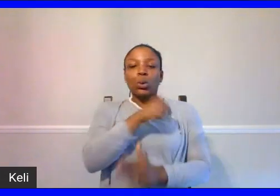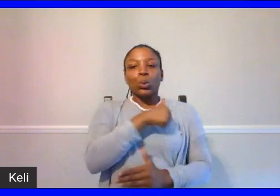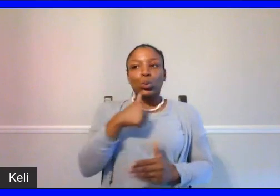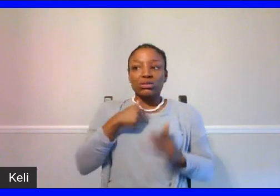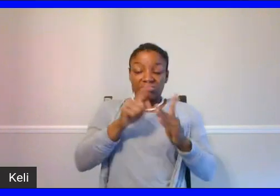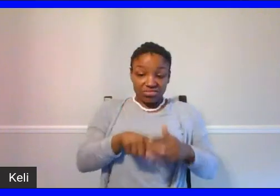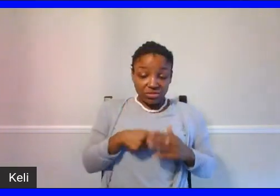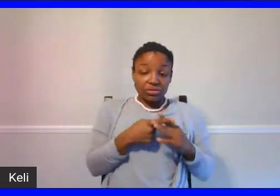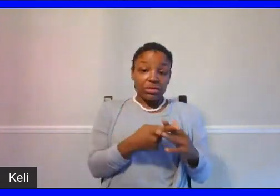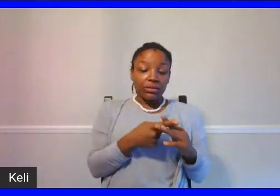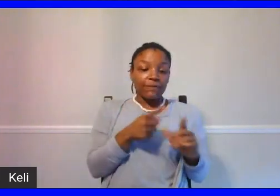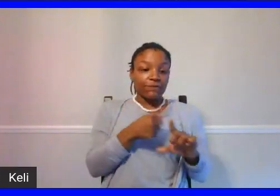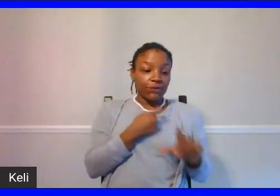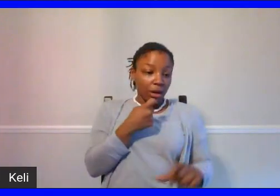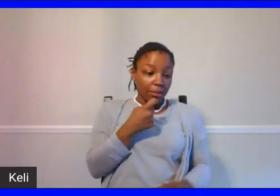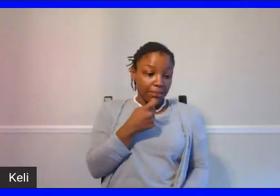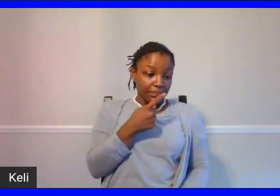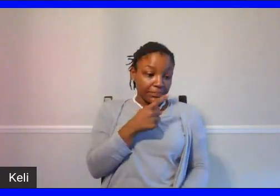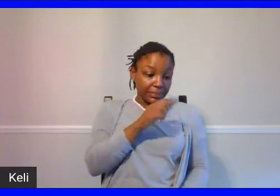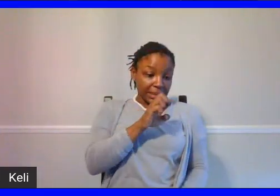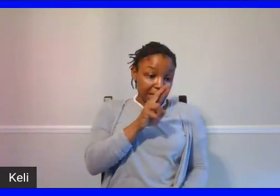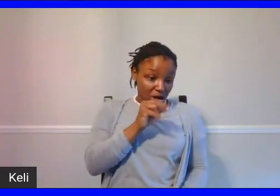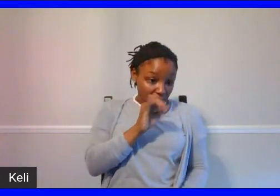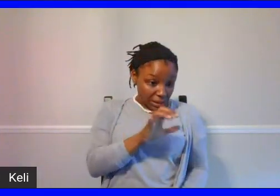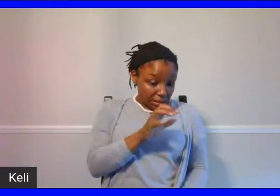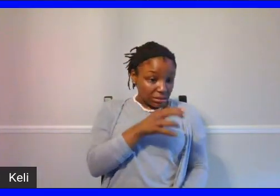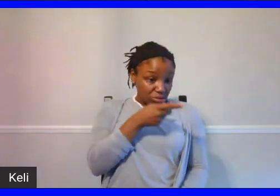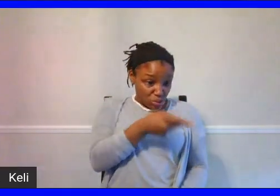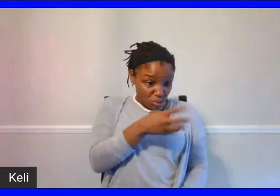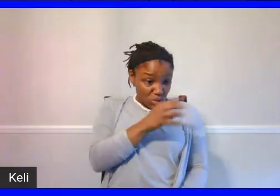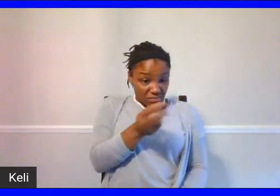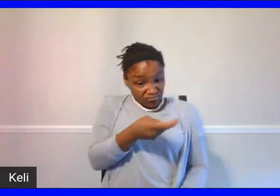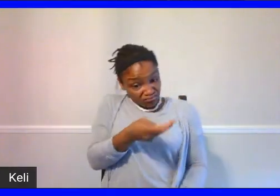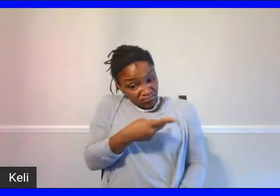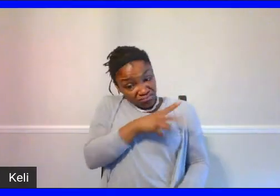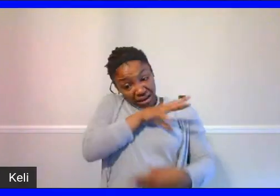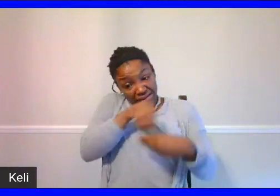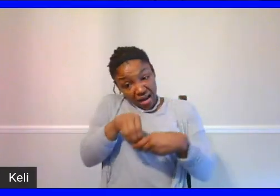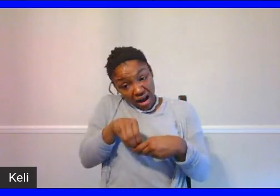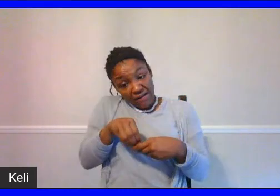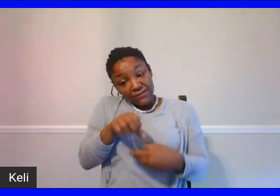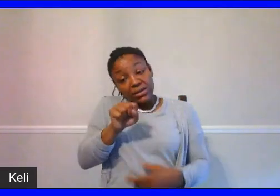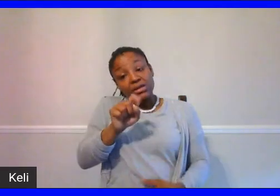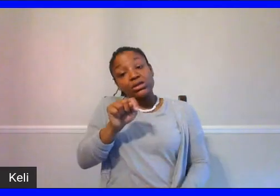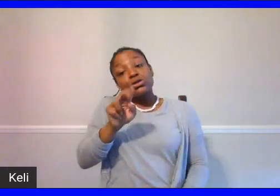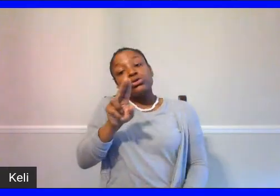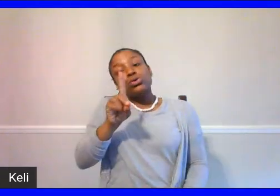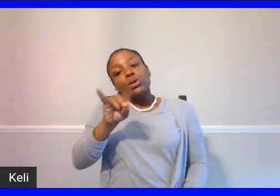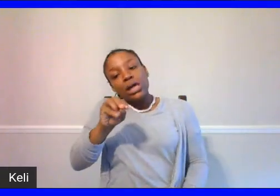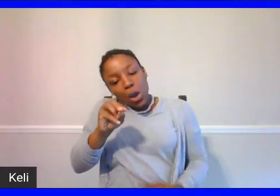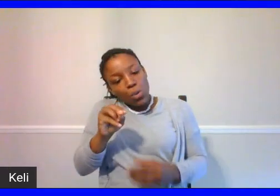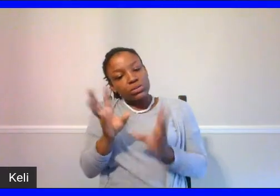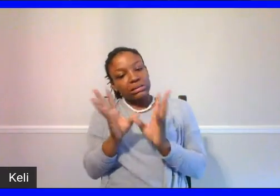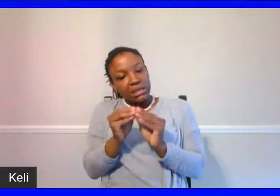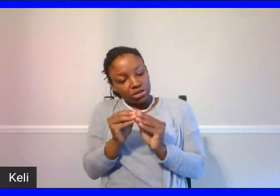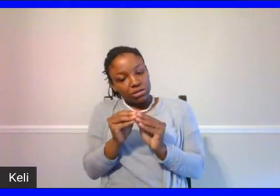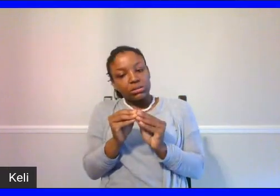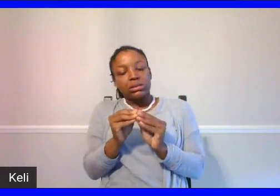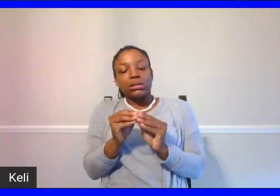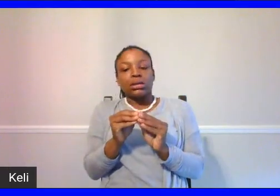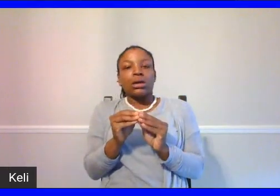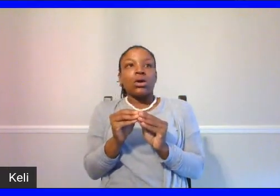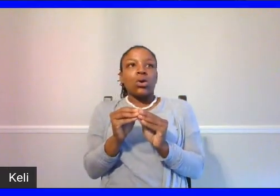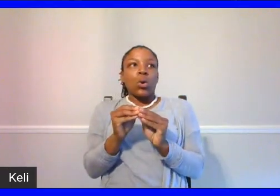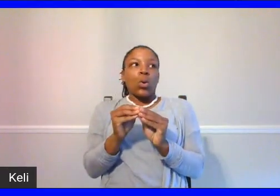you were, and Eric were also part of the studio sessions, right? Where we went from